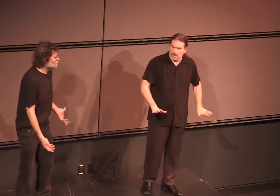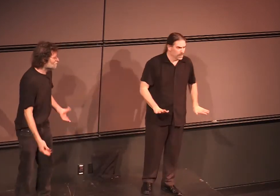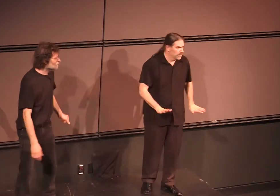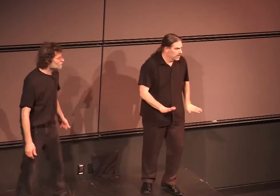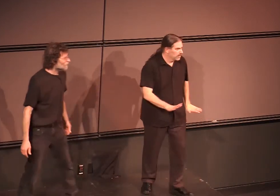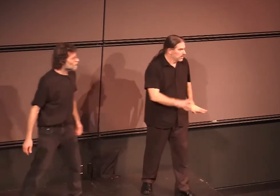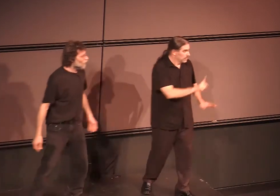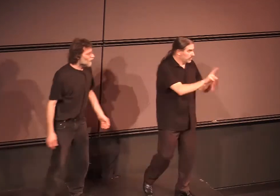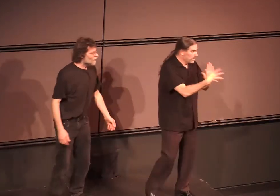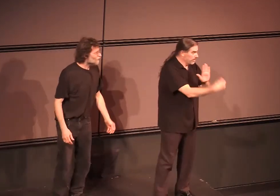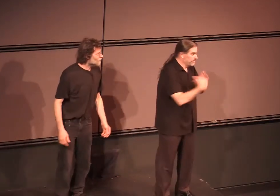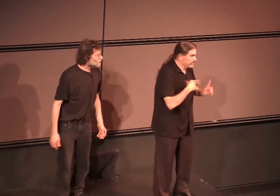Okay.